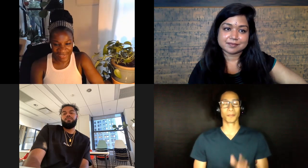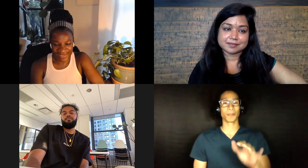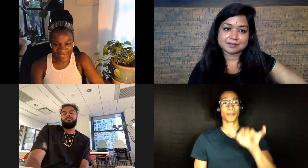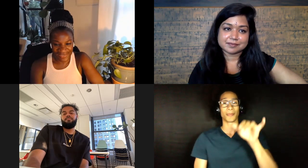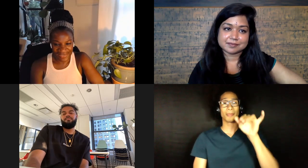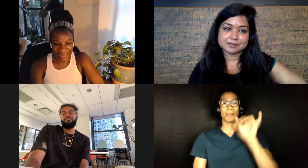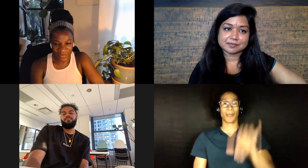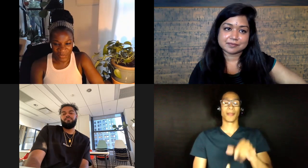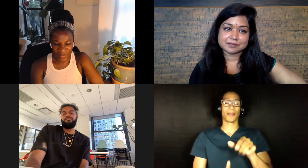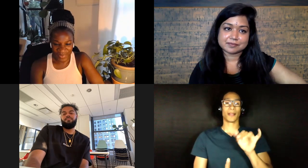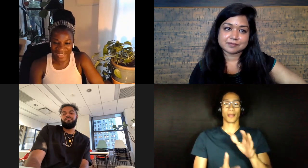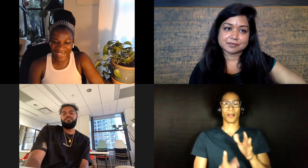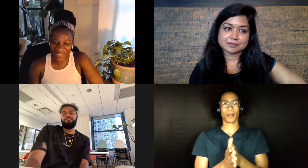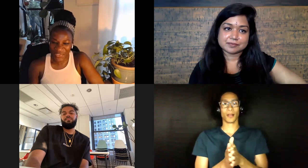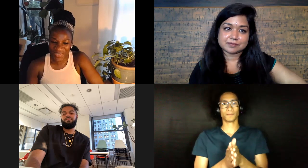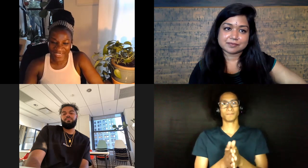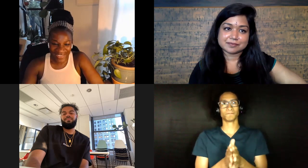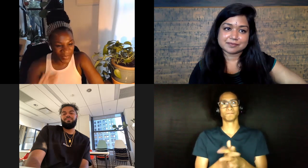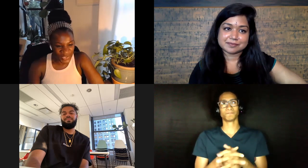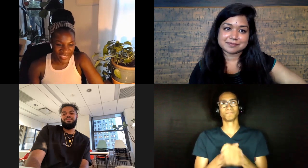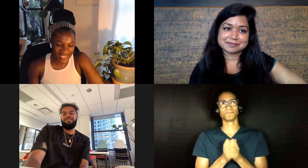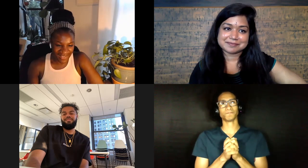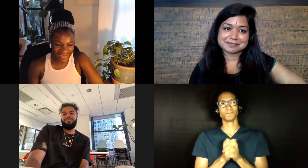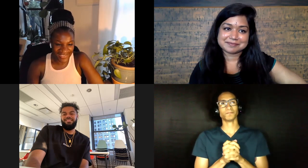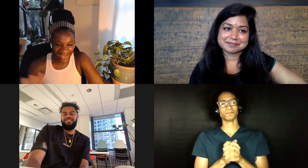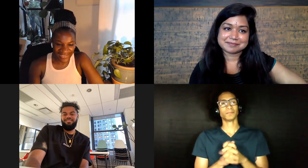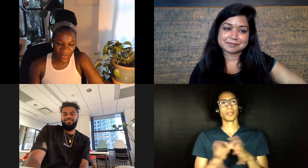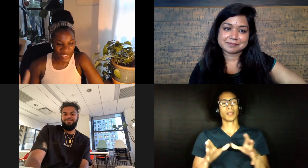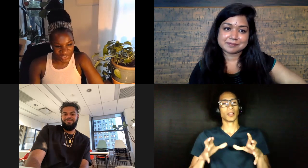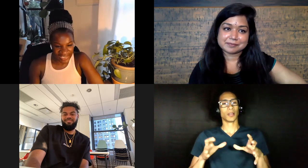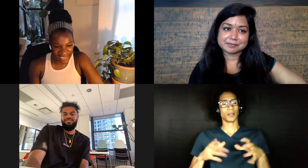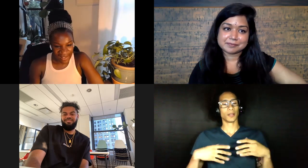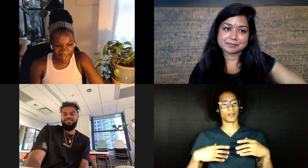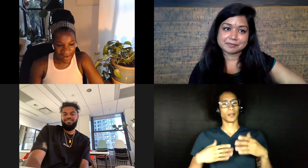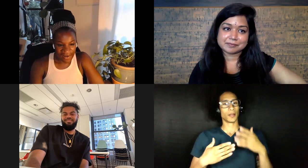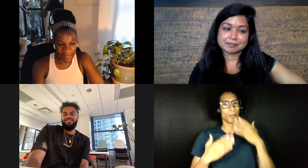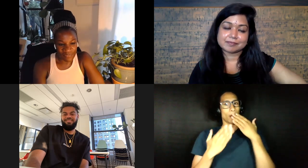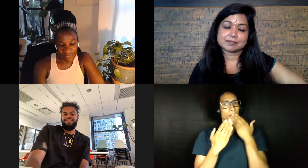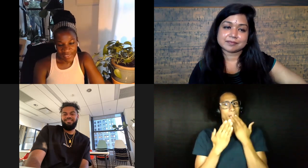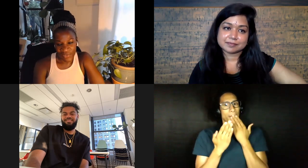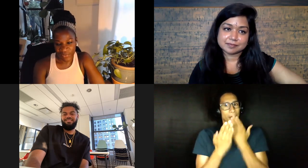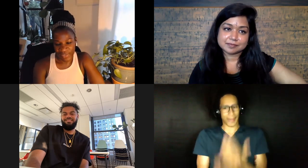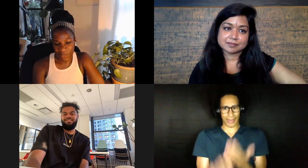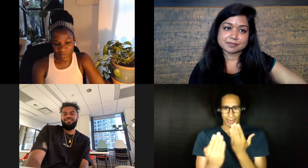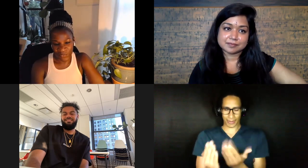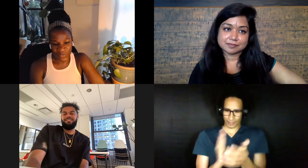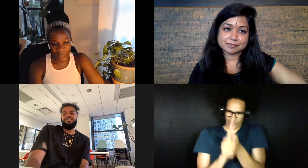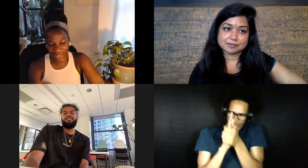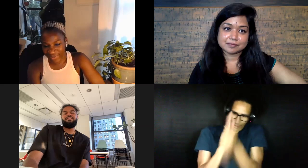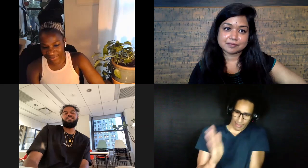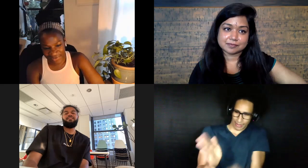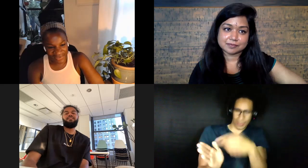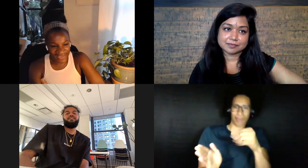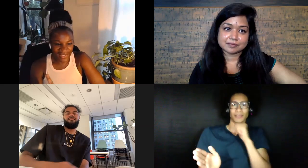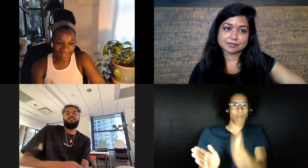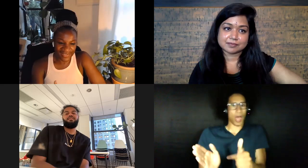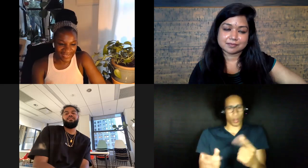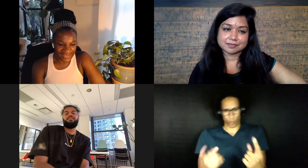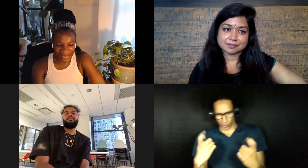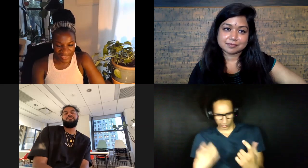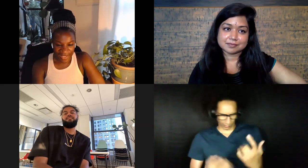how that genocide has obviously like instilled something in my blood to always be conscious of how